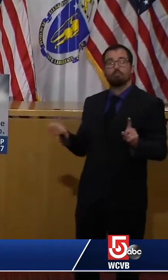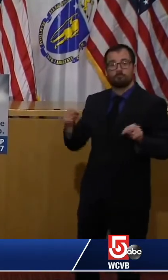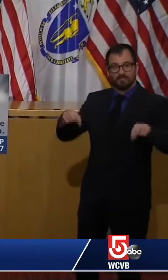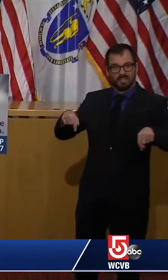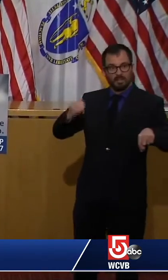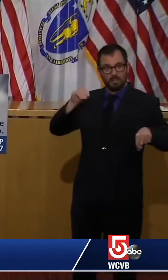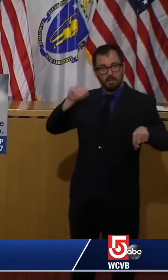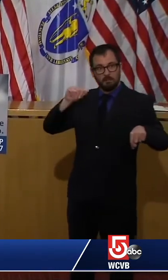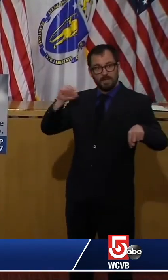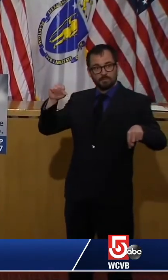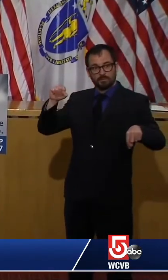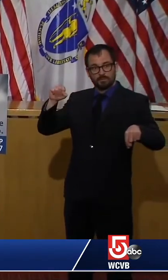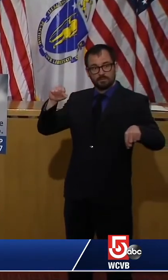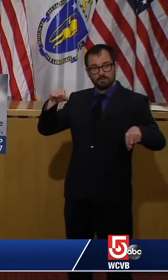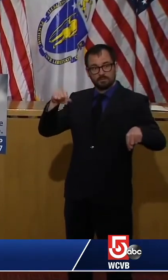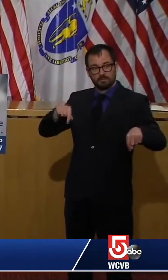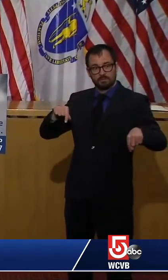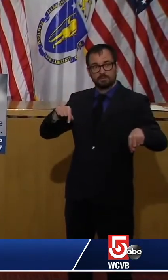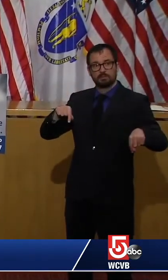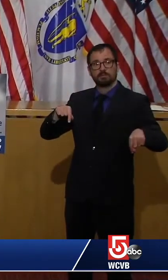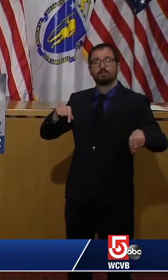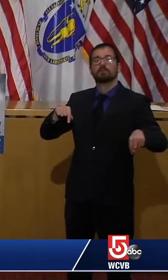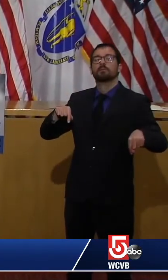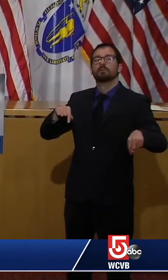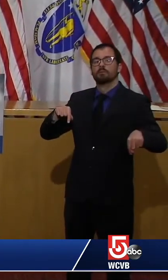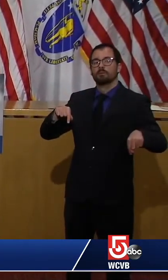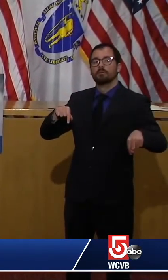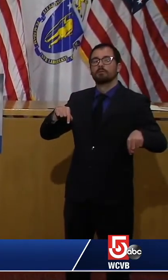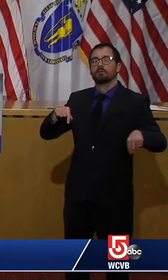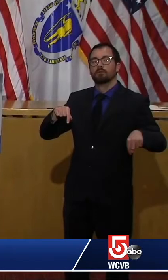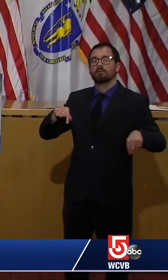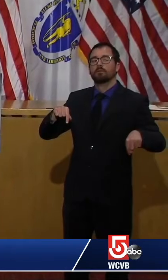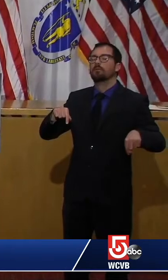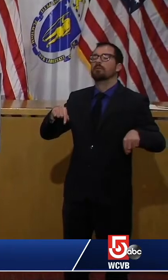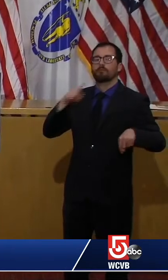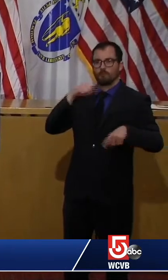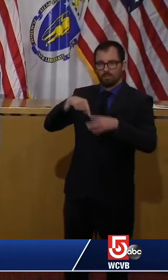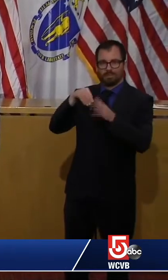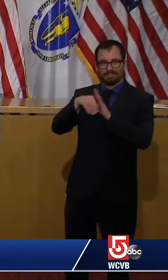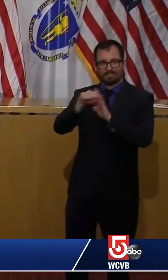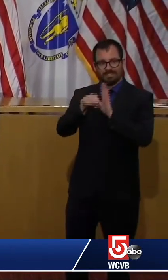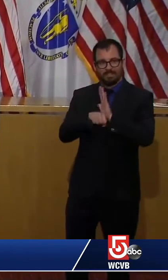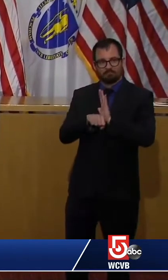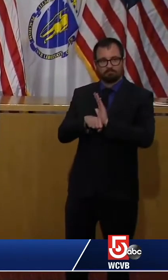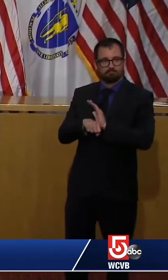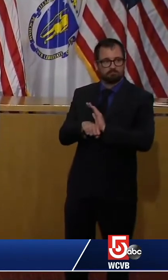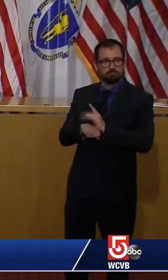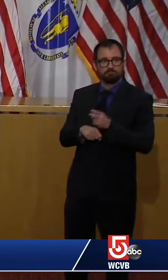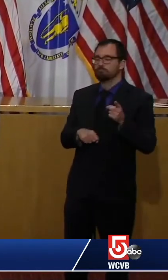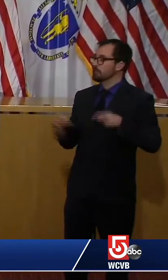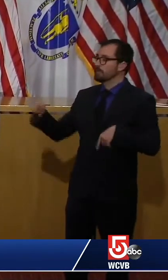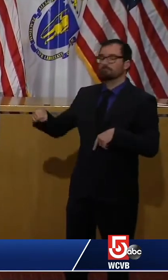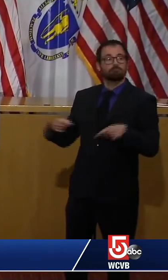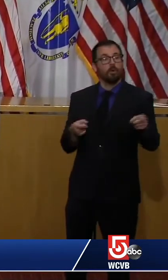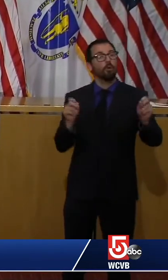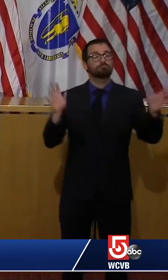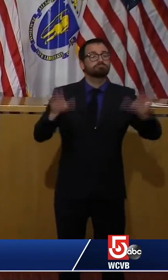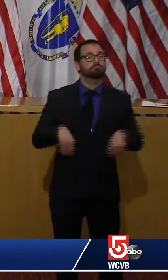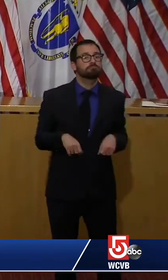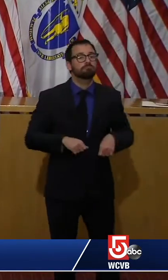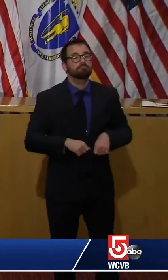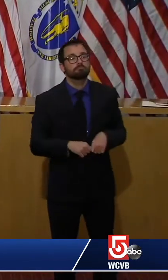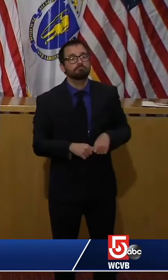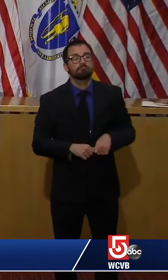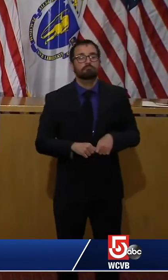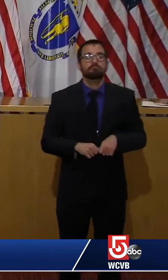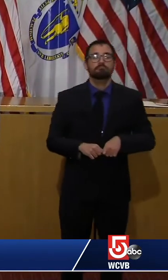Yeah, they are. Governor, a federal judge had mandated testing of ICE detainees and staff